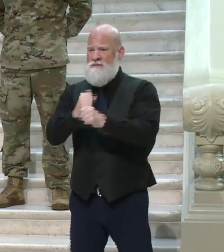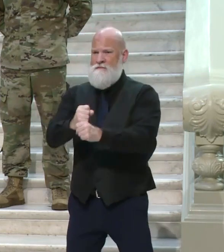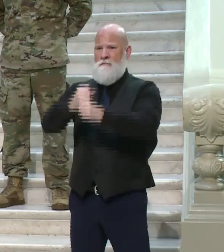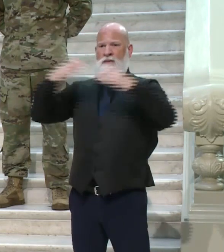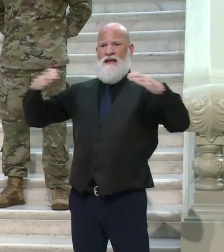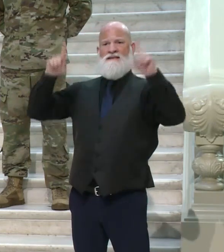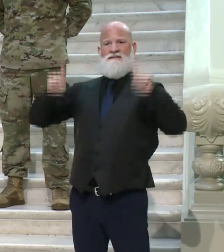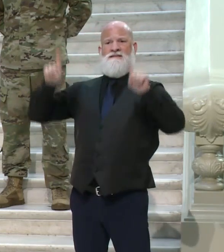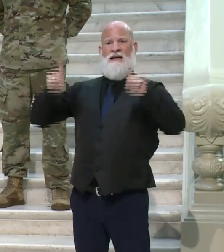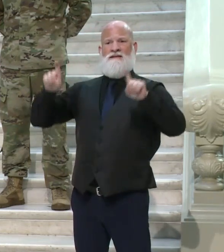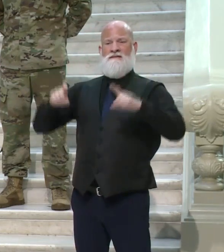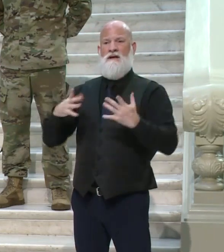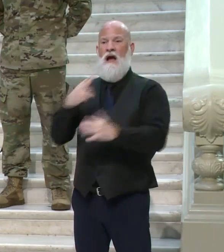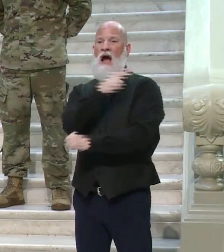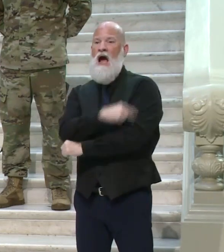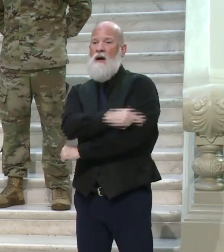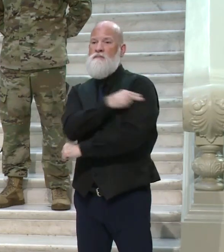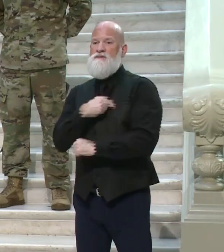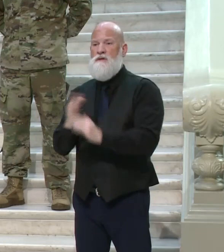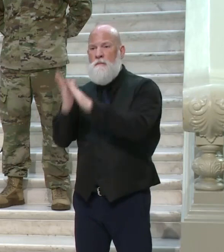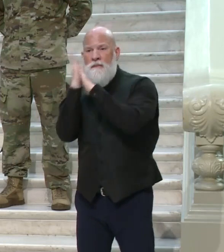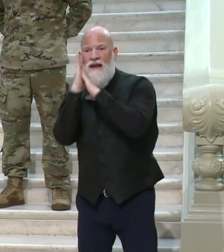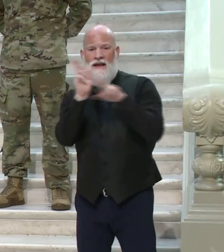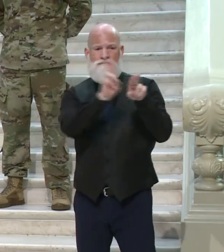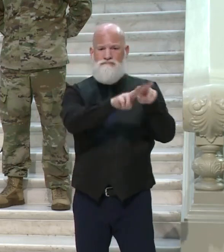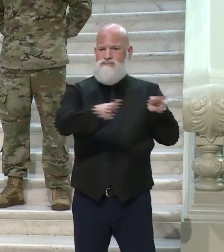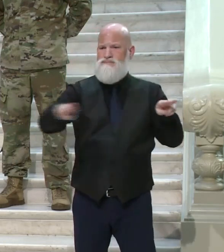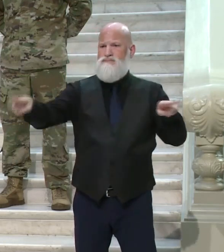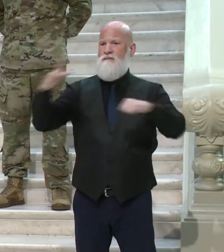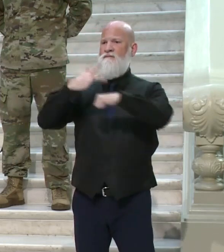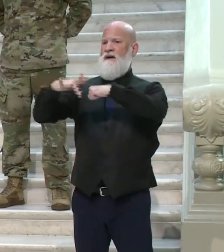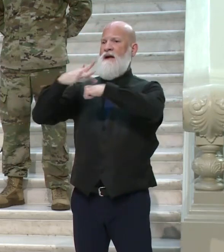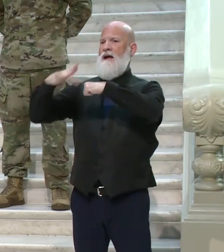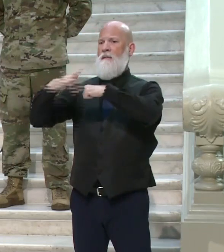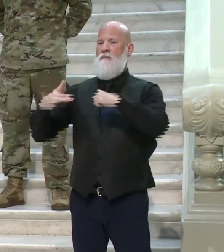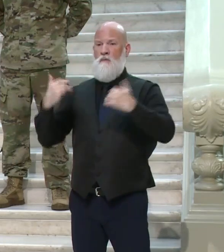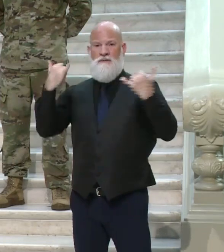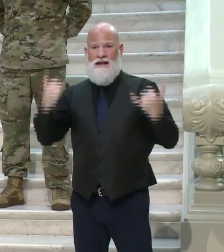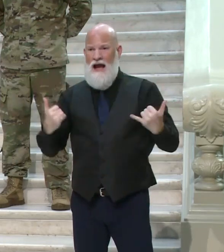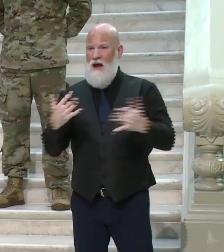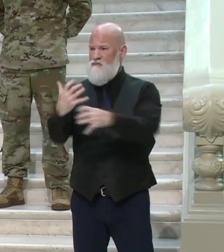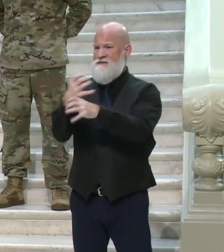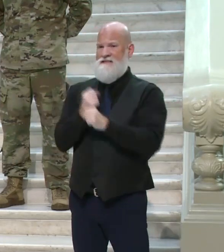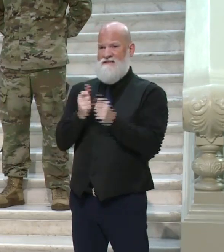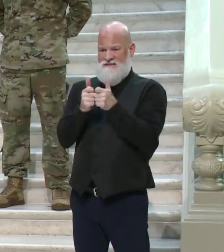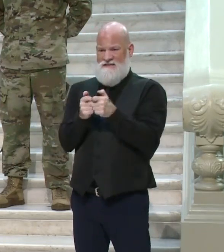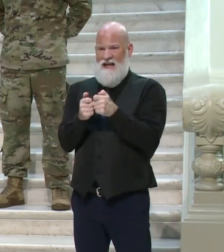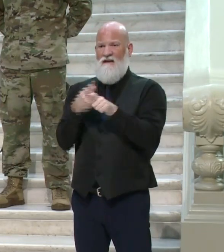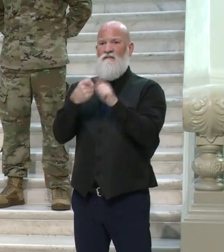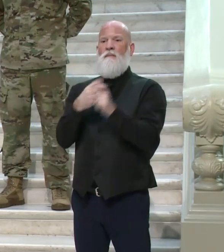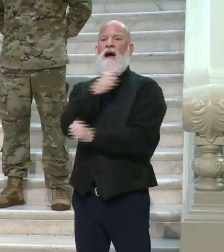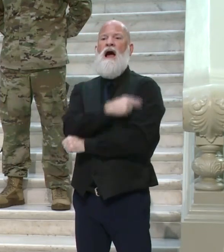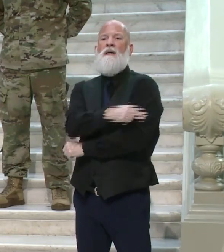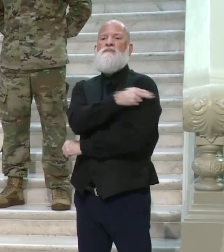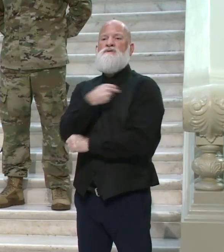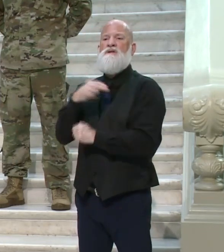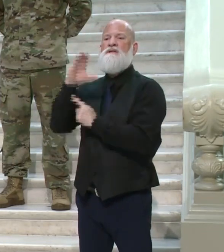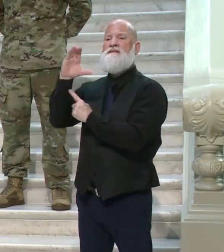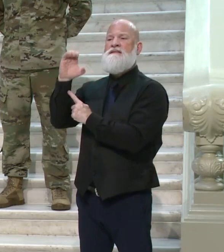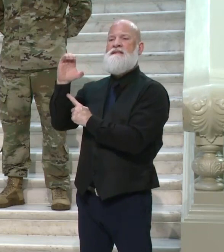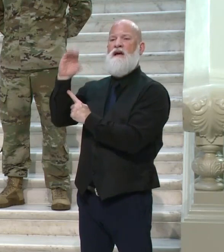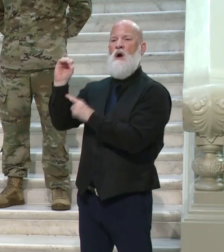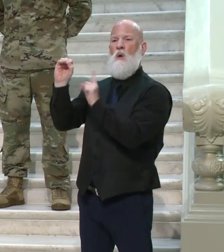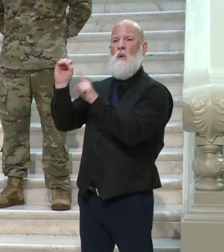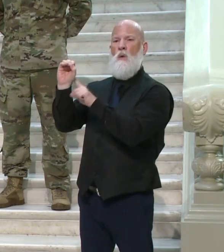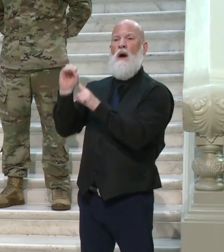hospital bed capacity. That, you know, just today I got a text from a hospital CEO in the metro Atlanta area. They have 11